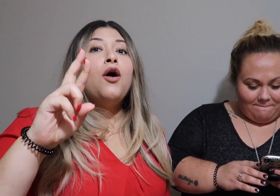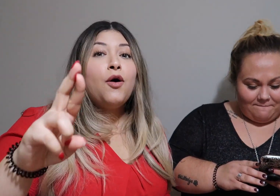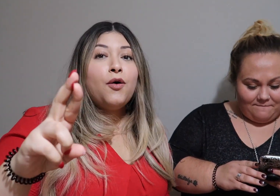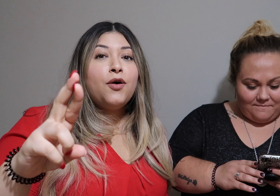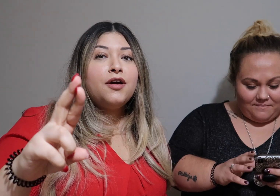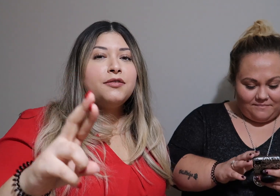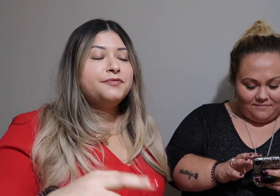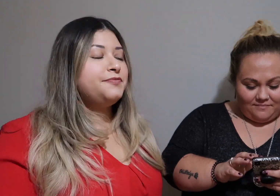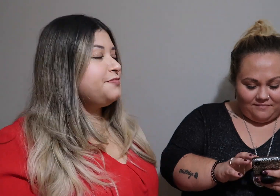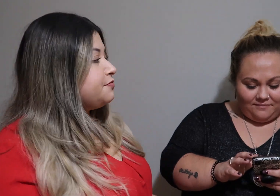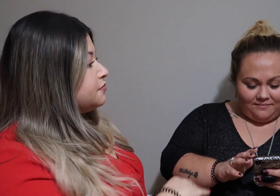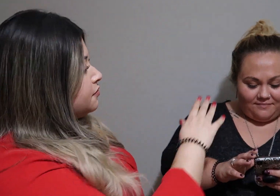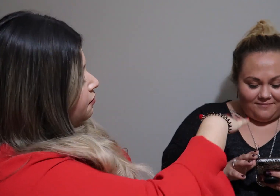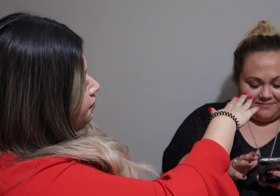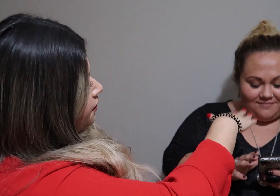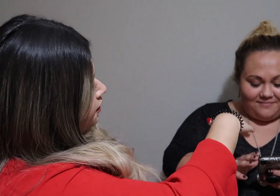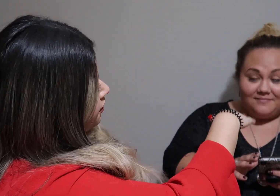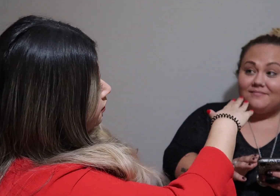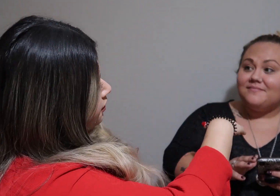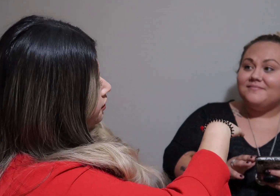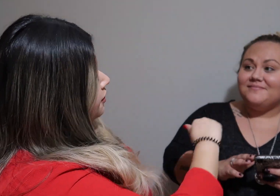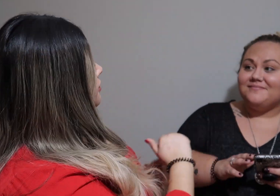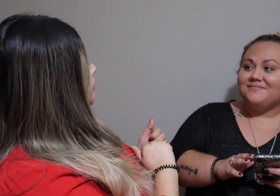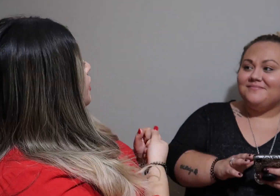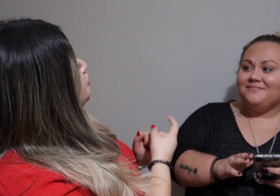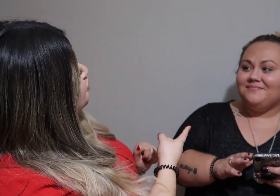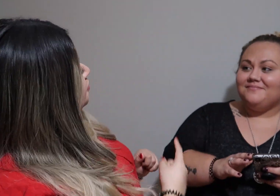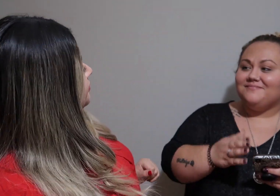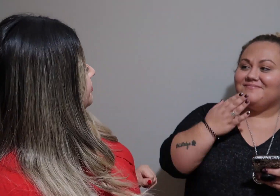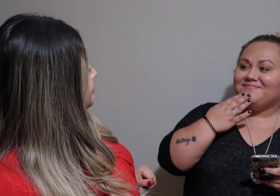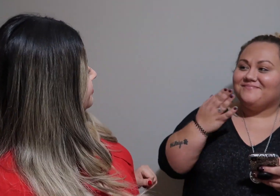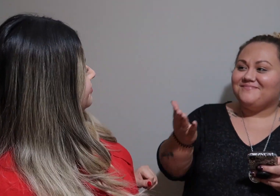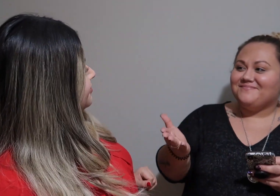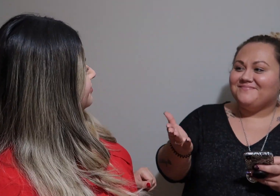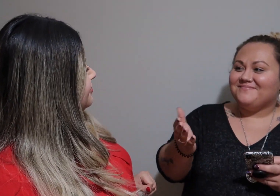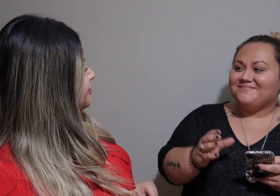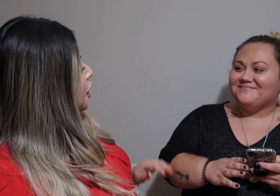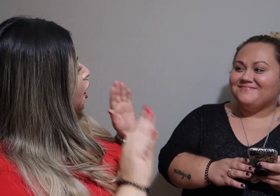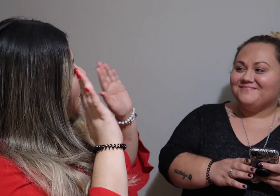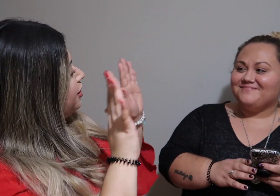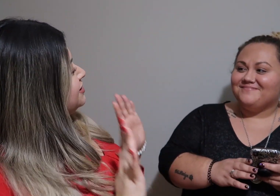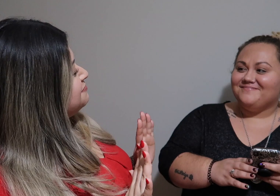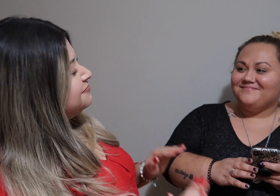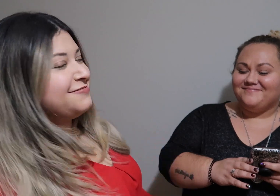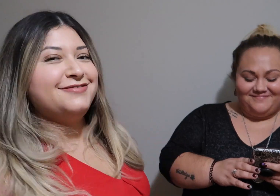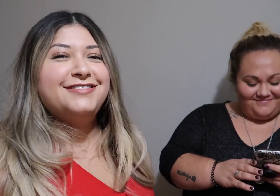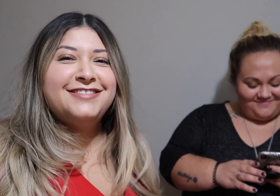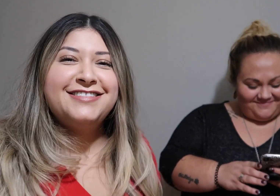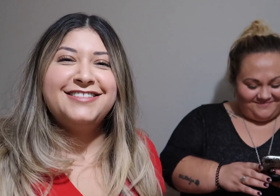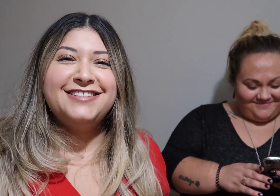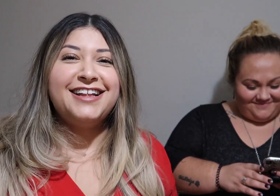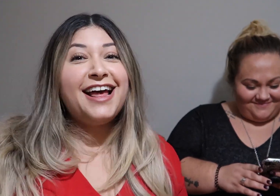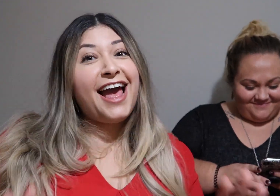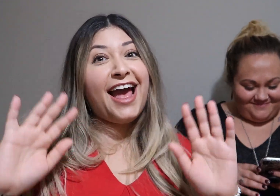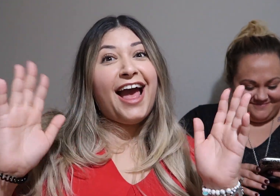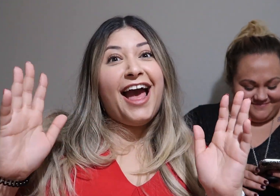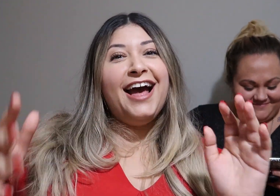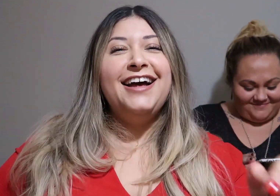Another example of this is, hey, look at me. How are you? Good. Awesome.